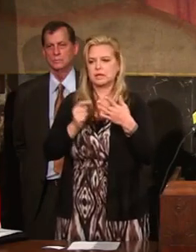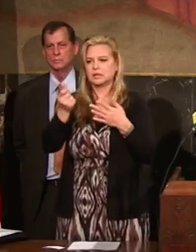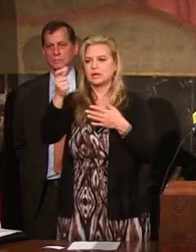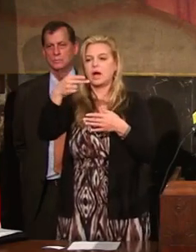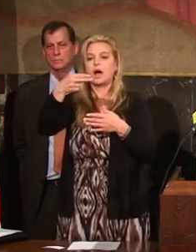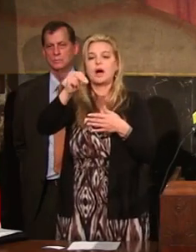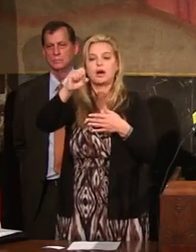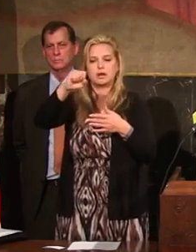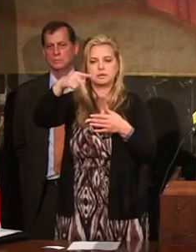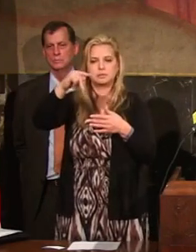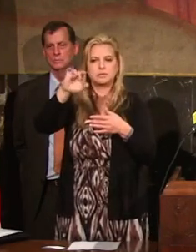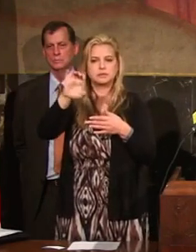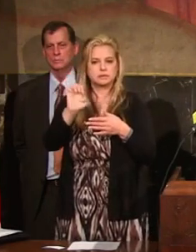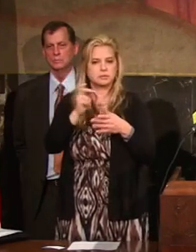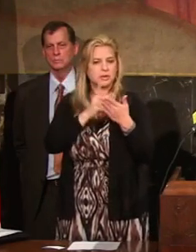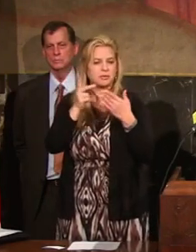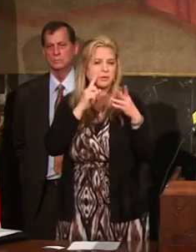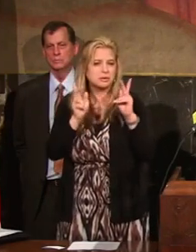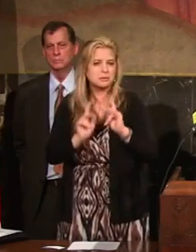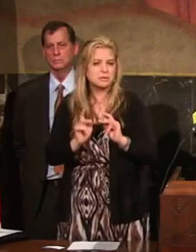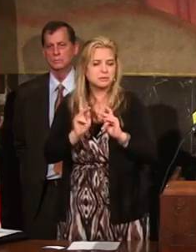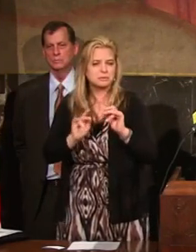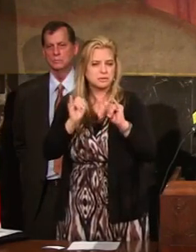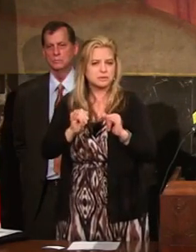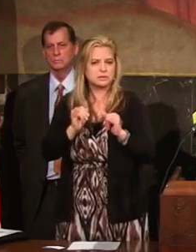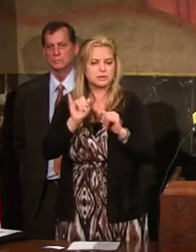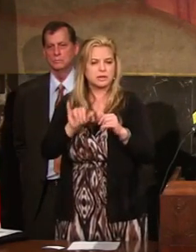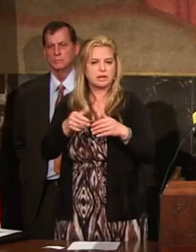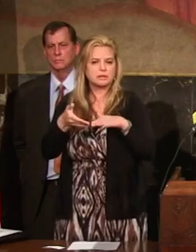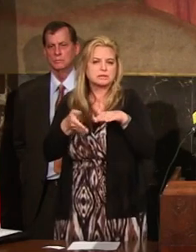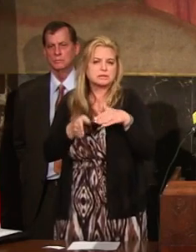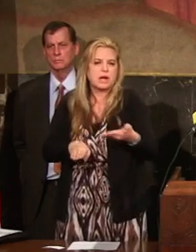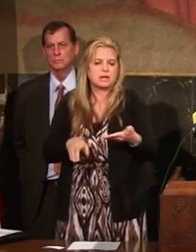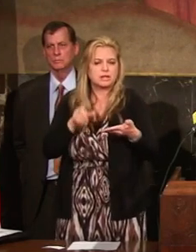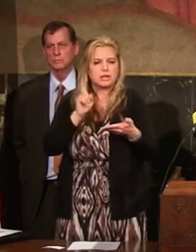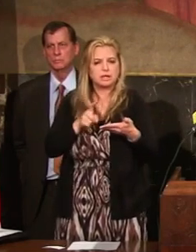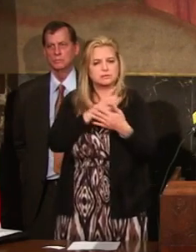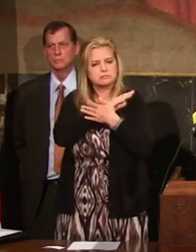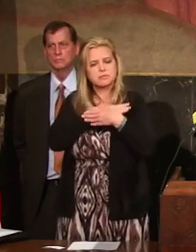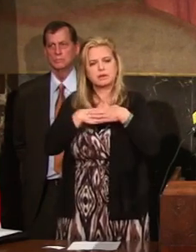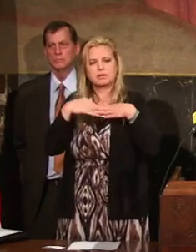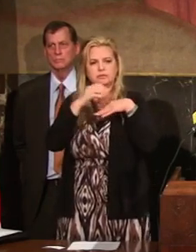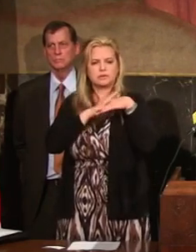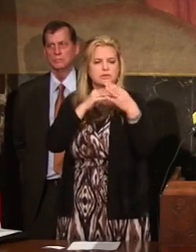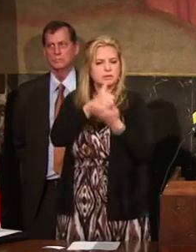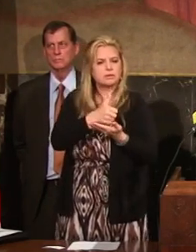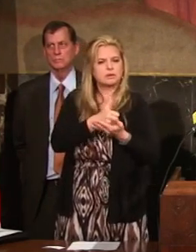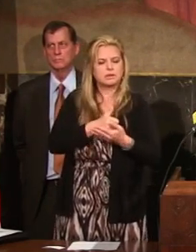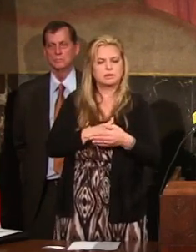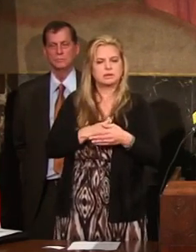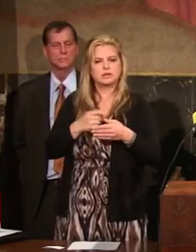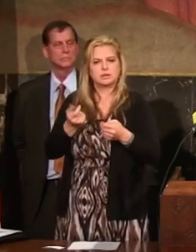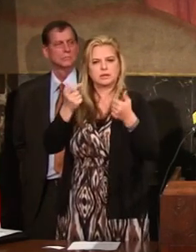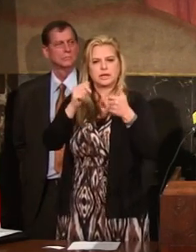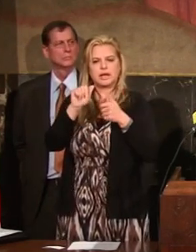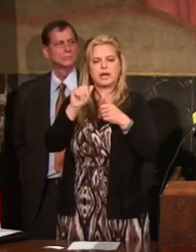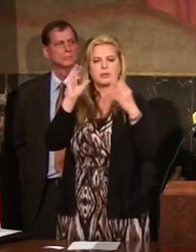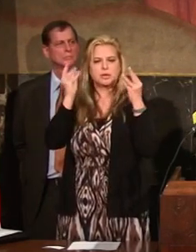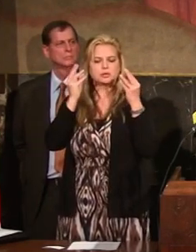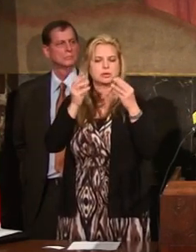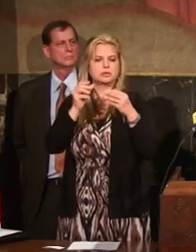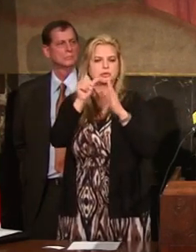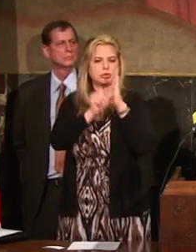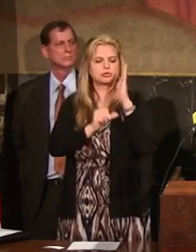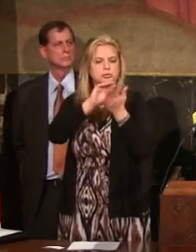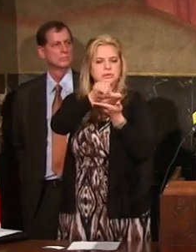hospice program for individuals who are dying and need respite, solace, and comfort. Eliminating the ambulatory surgical center